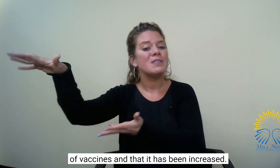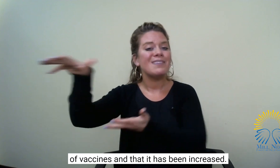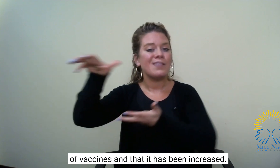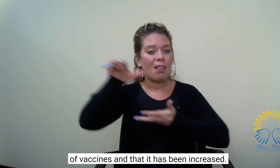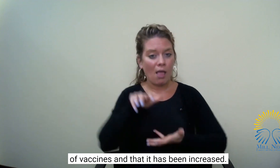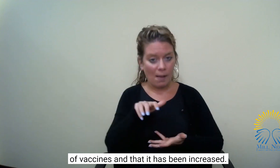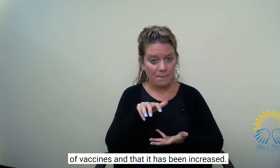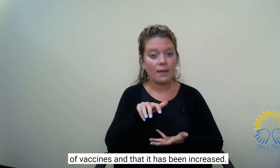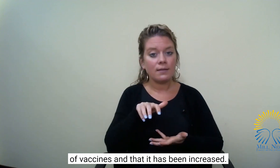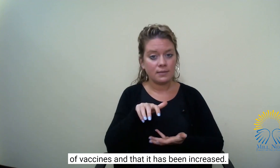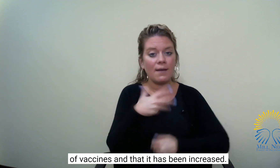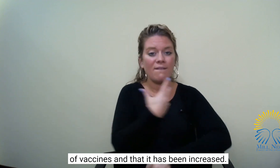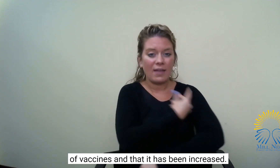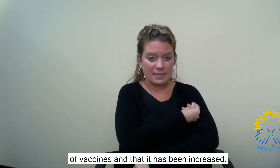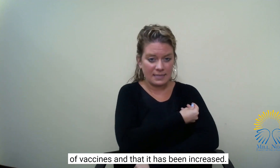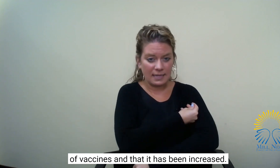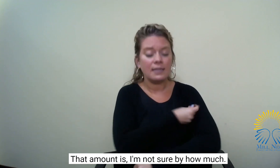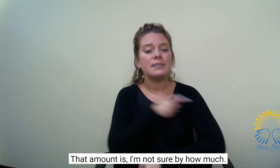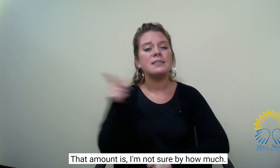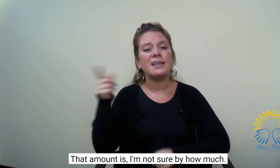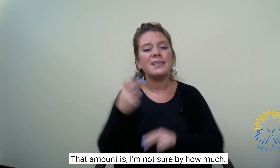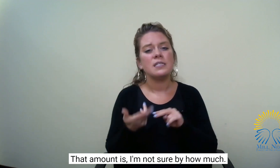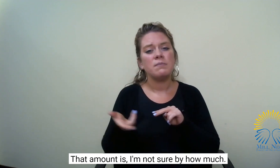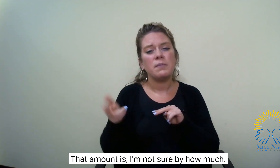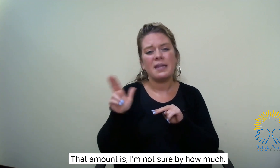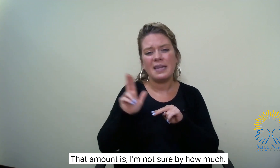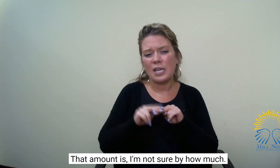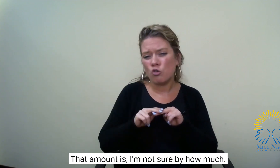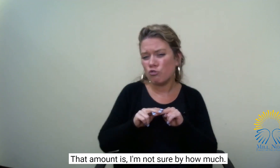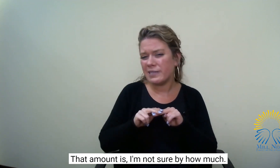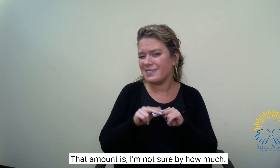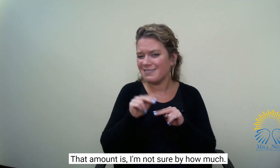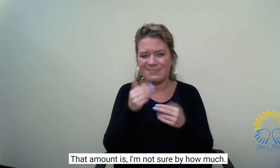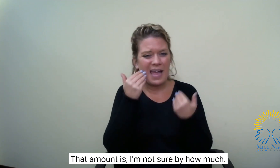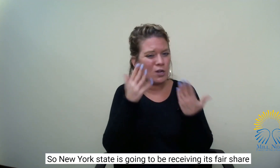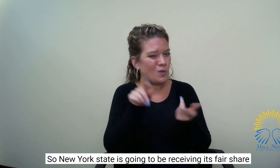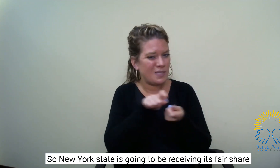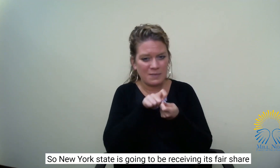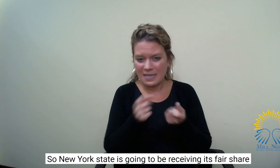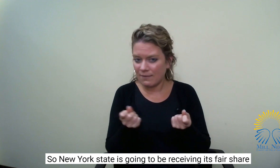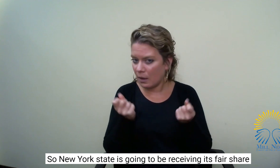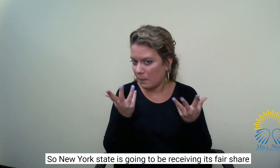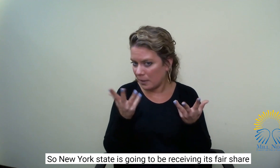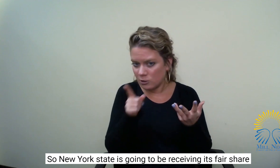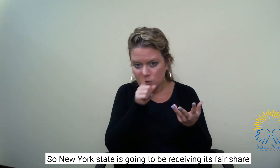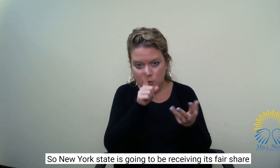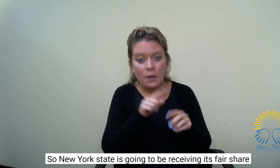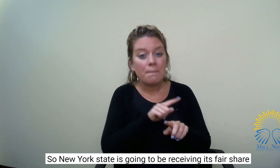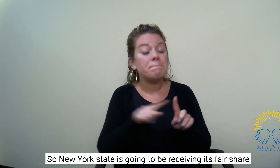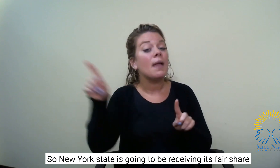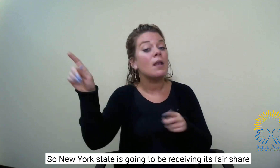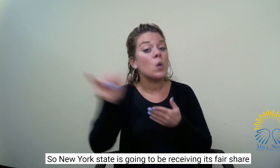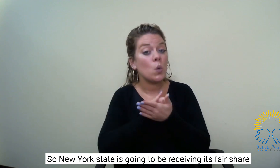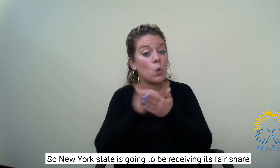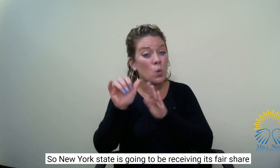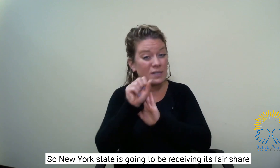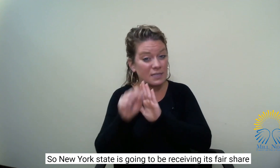and that it has been increased, that amount is, I'm not sure by how much. So New York State is going to be receiving its